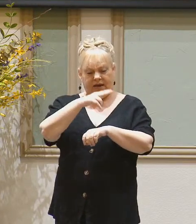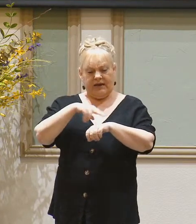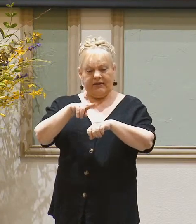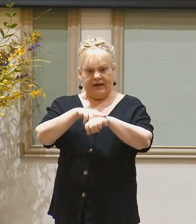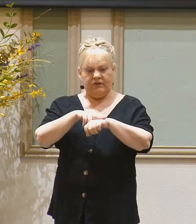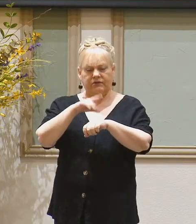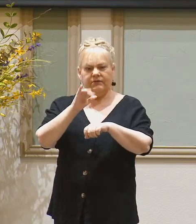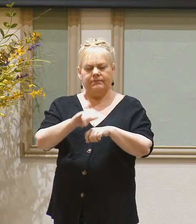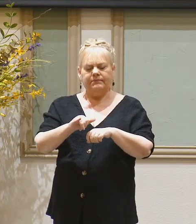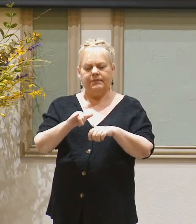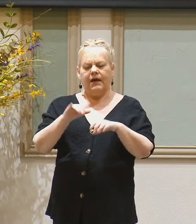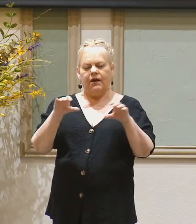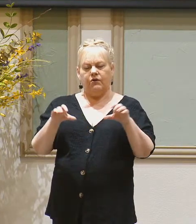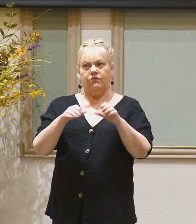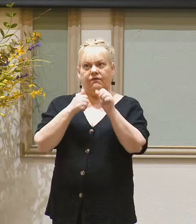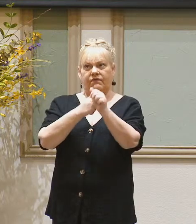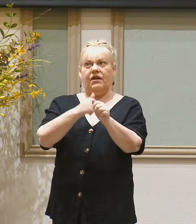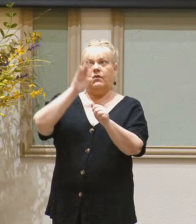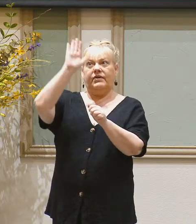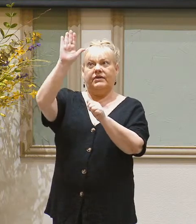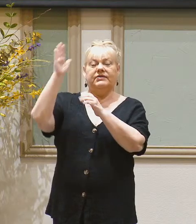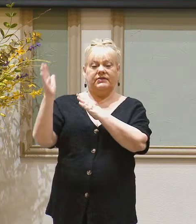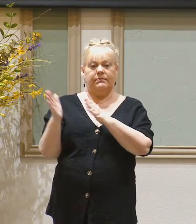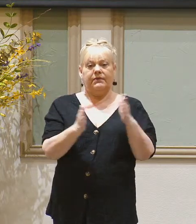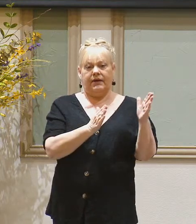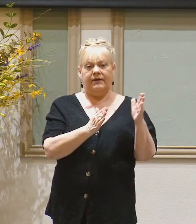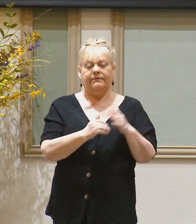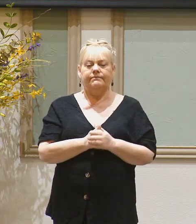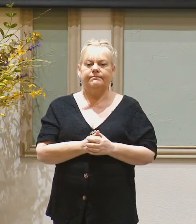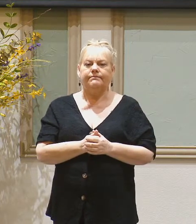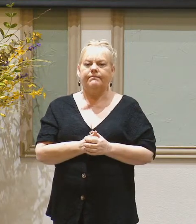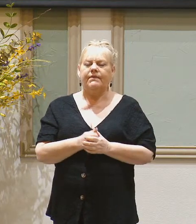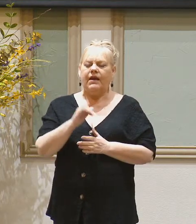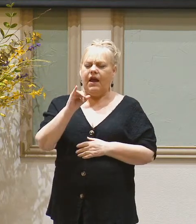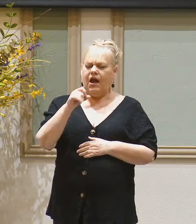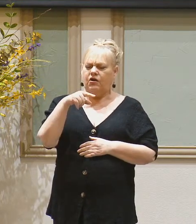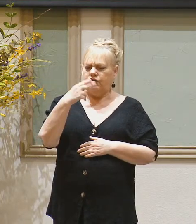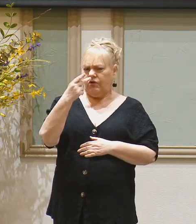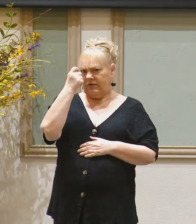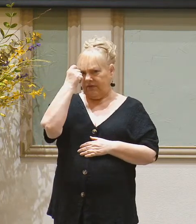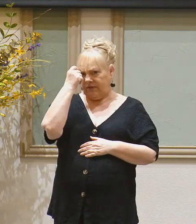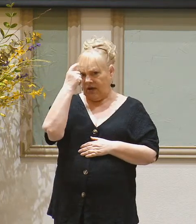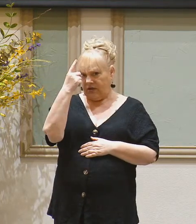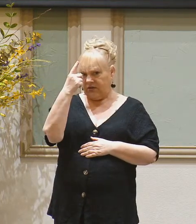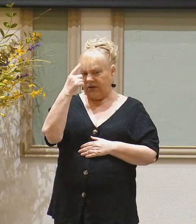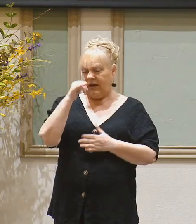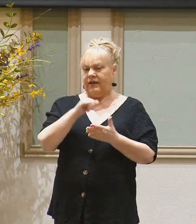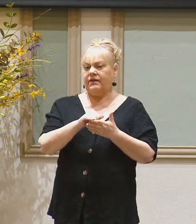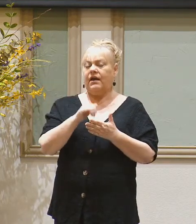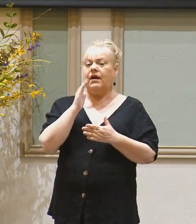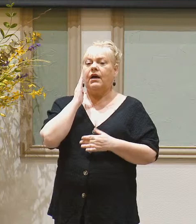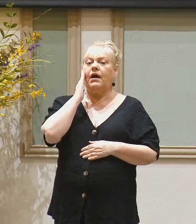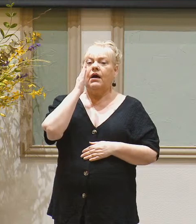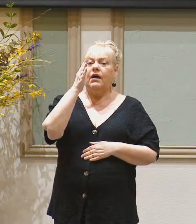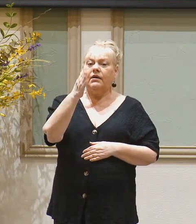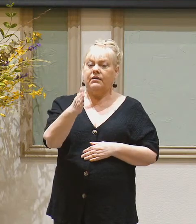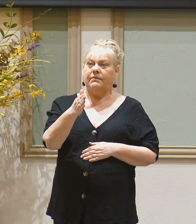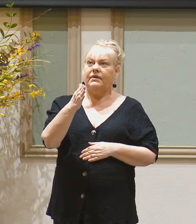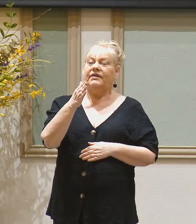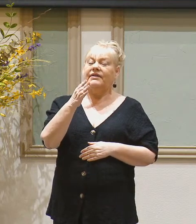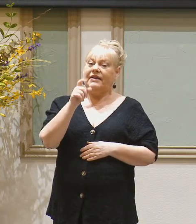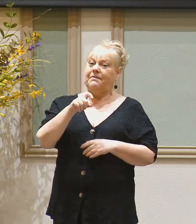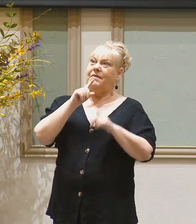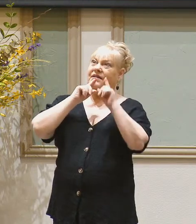by carrying out God's plan. And Joseph understands that ultimately he's accountable